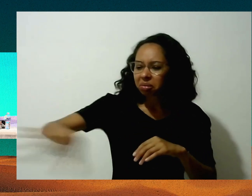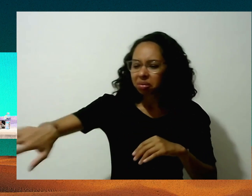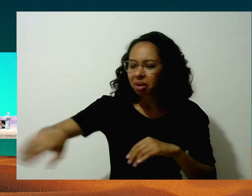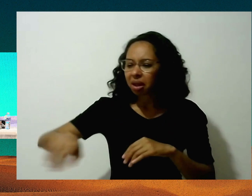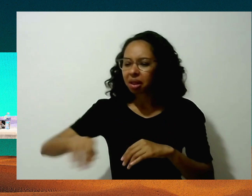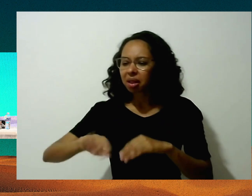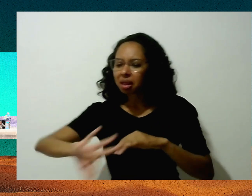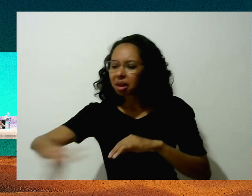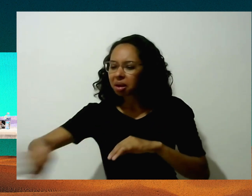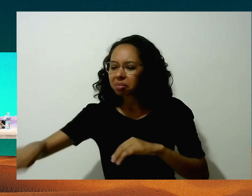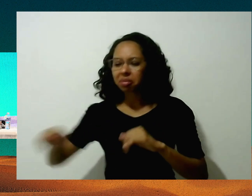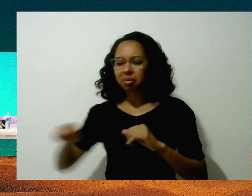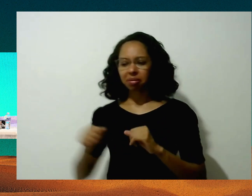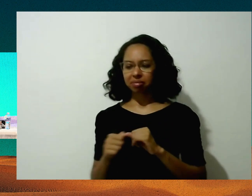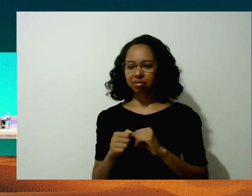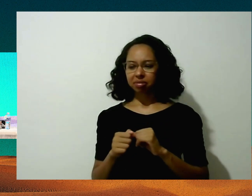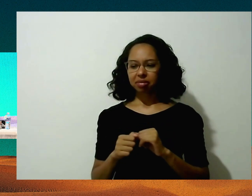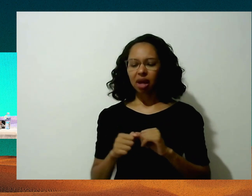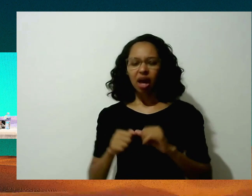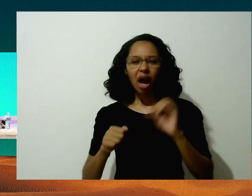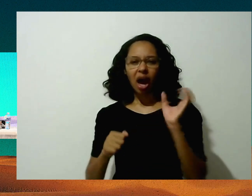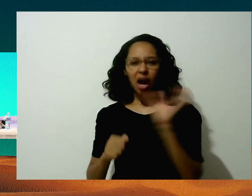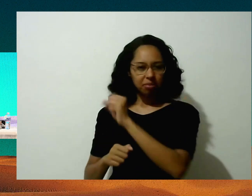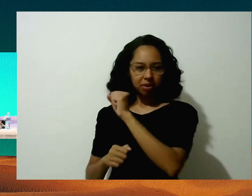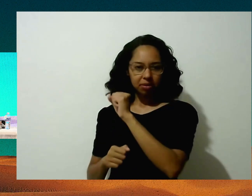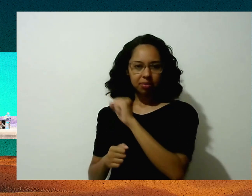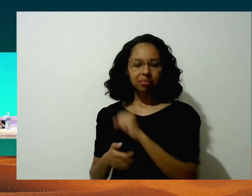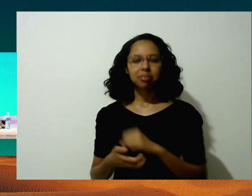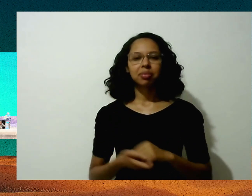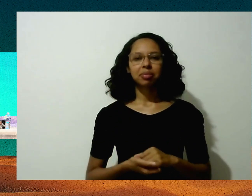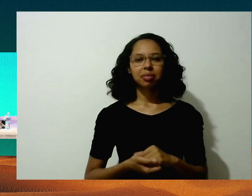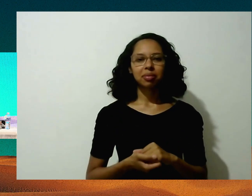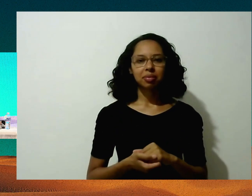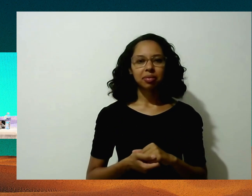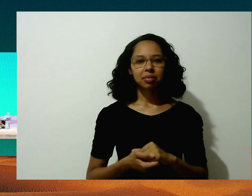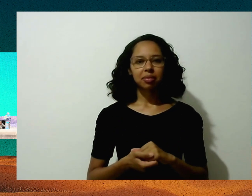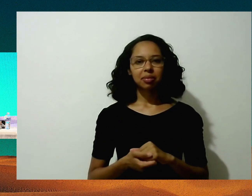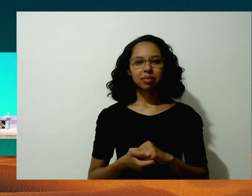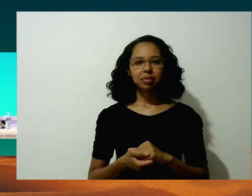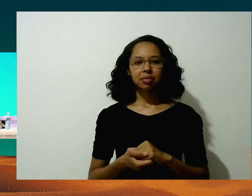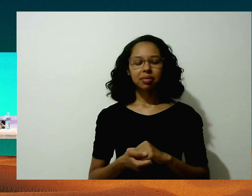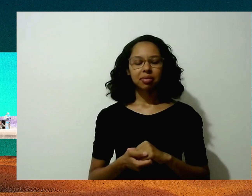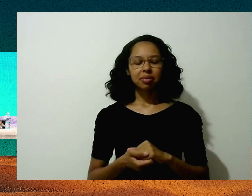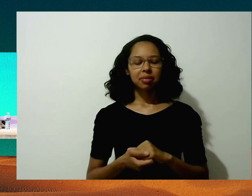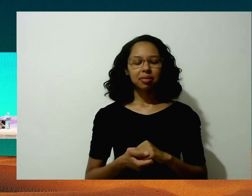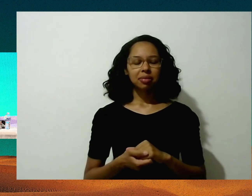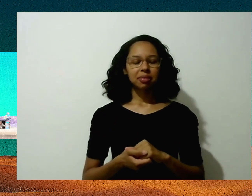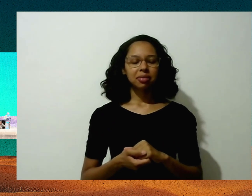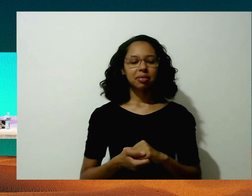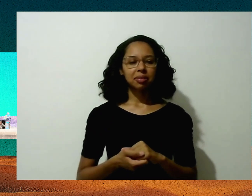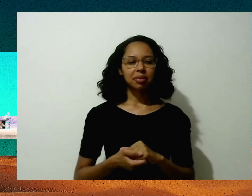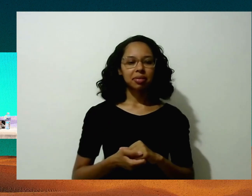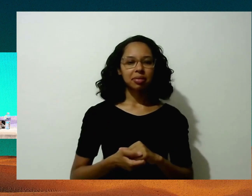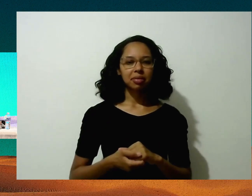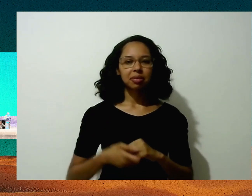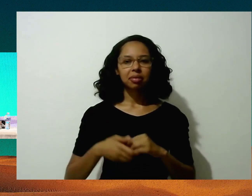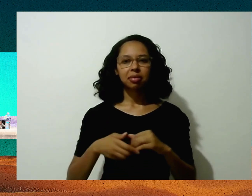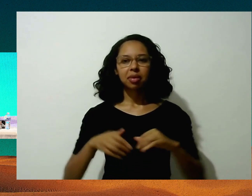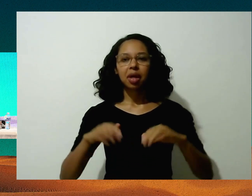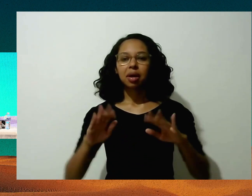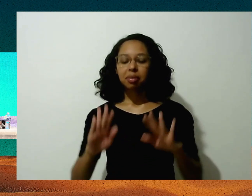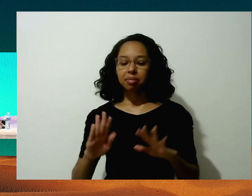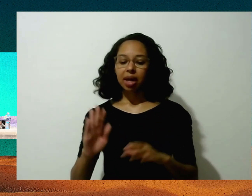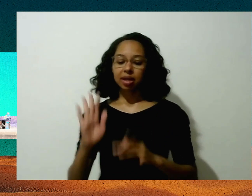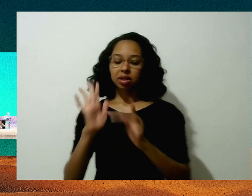takes him to do something like that with his fingers. Mas ele escolheu uma criatura, escolheu o homem Jesus para julgar. But he